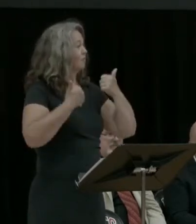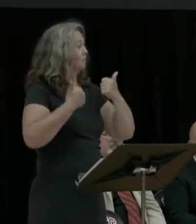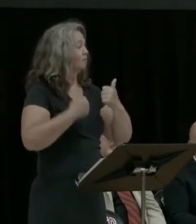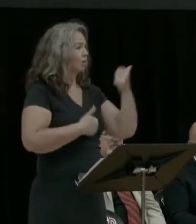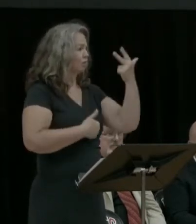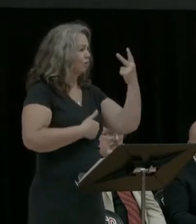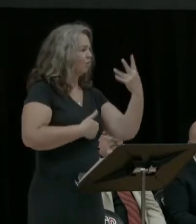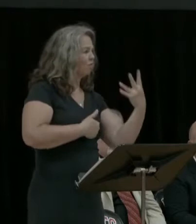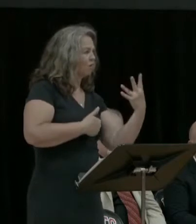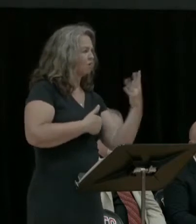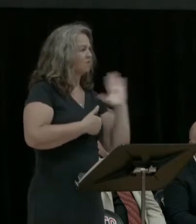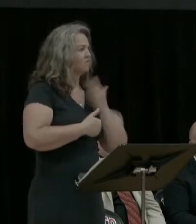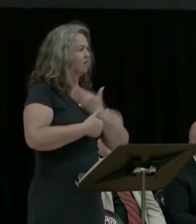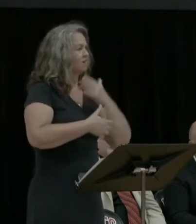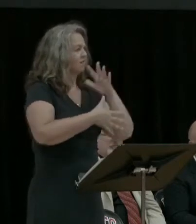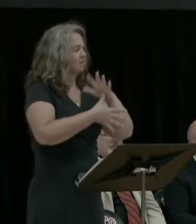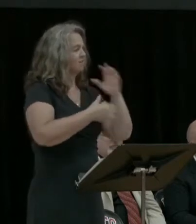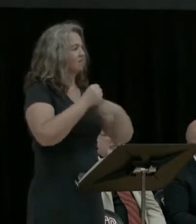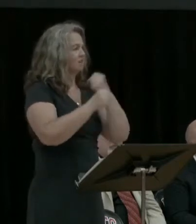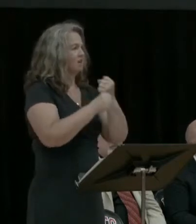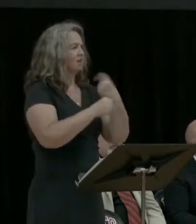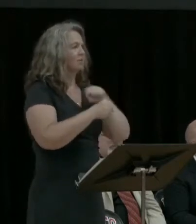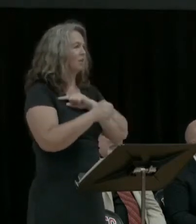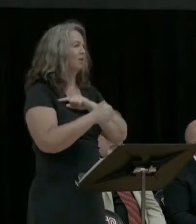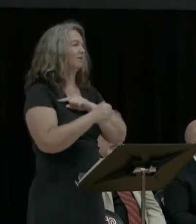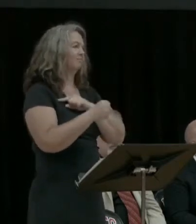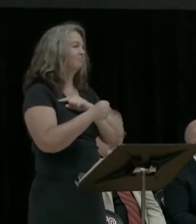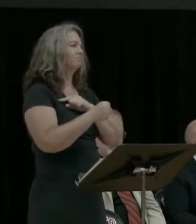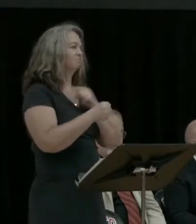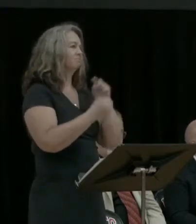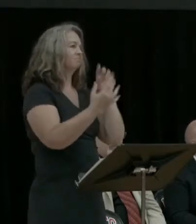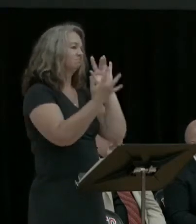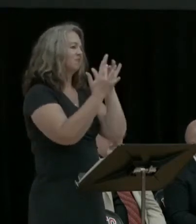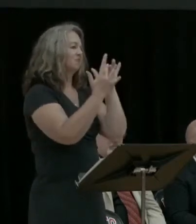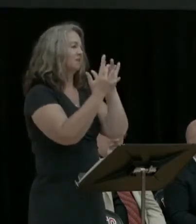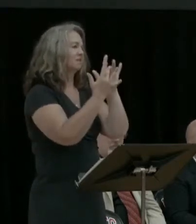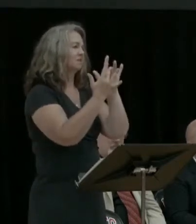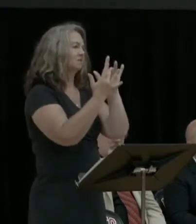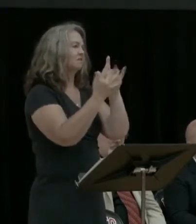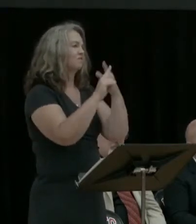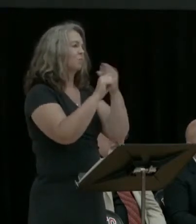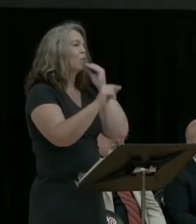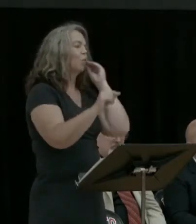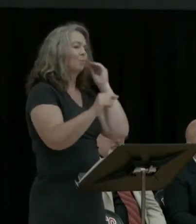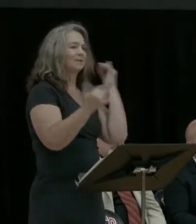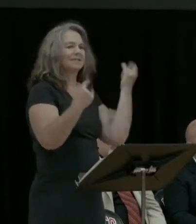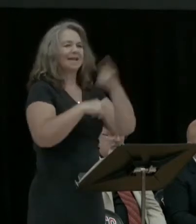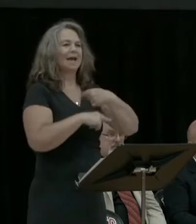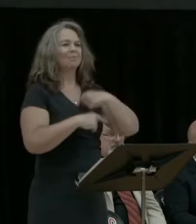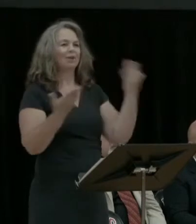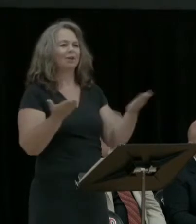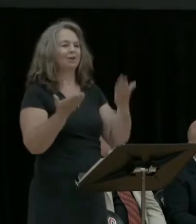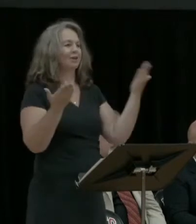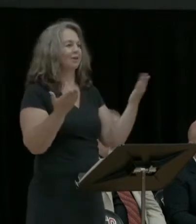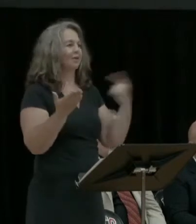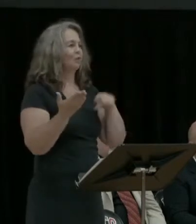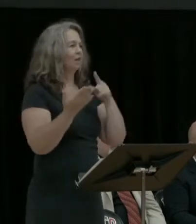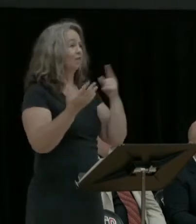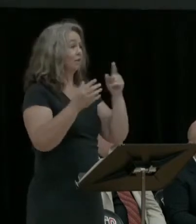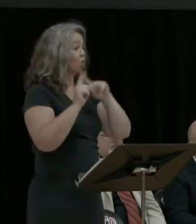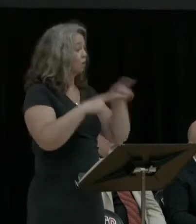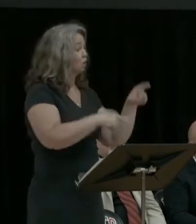our senior year was spent behind a screen. But here we are today, thriving in person. We have attended